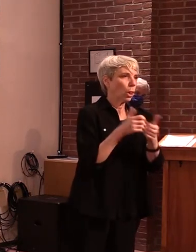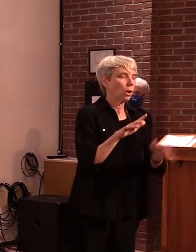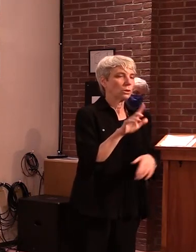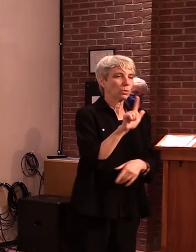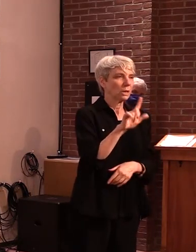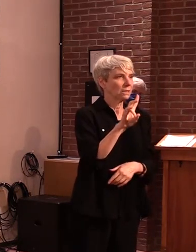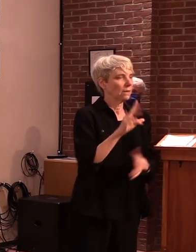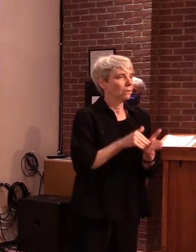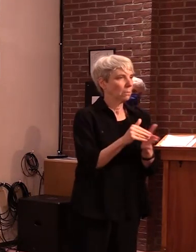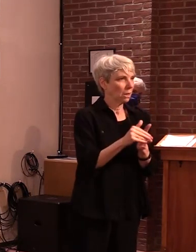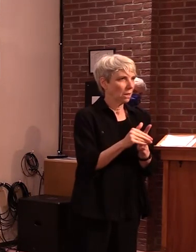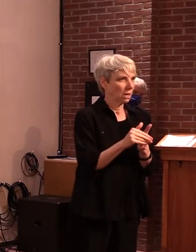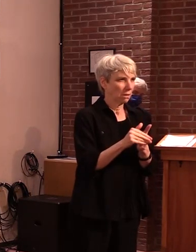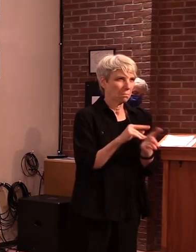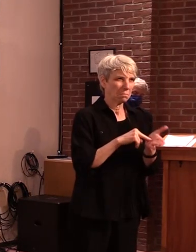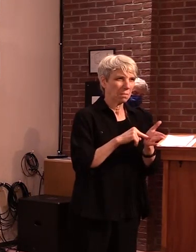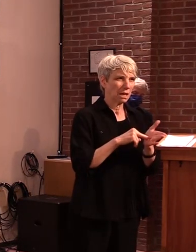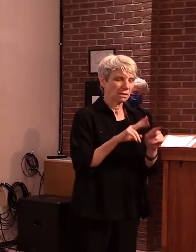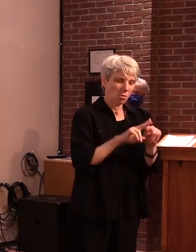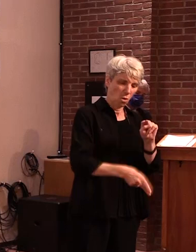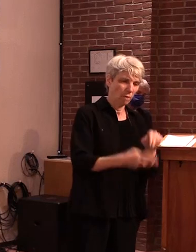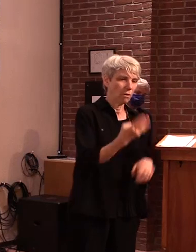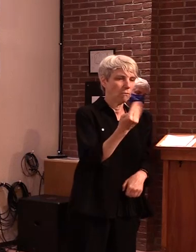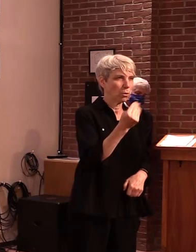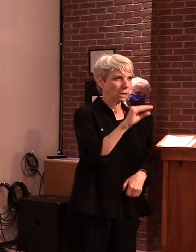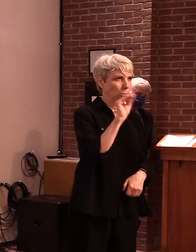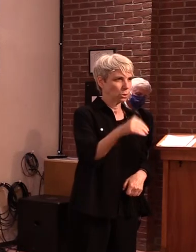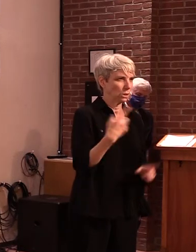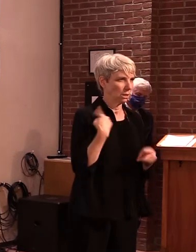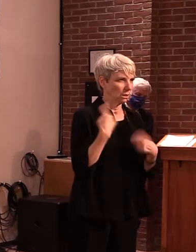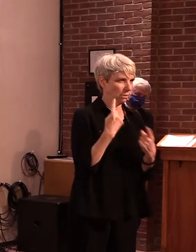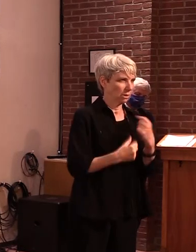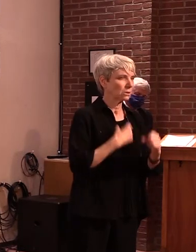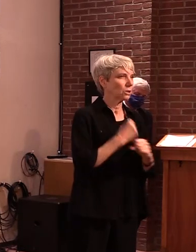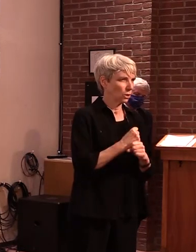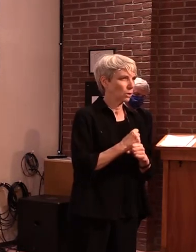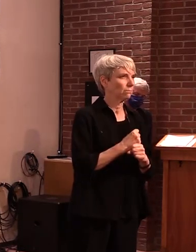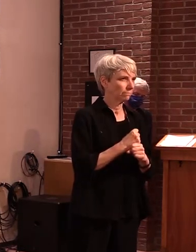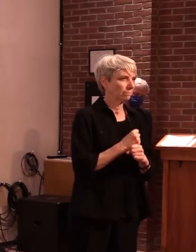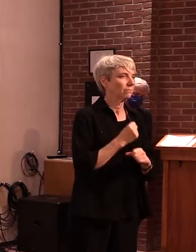15% in the year to date, I believe,